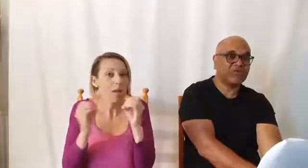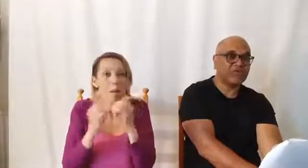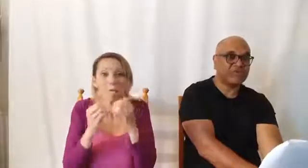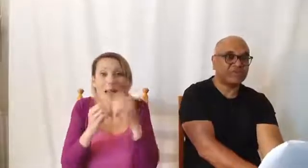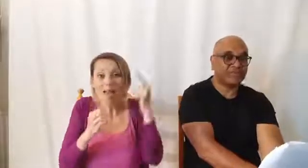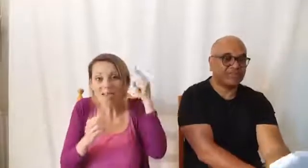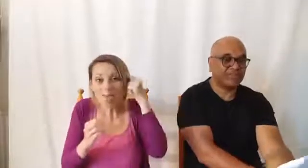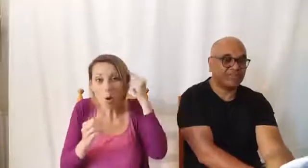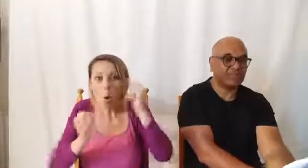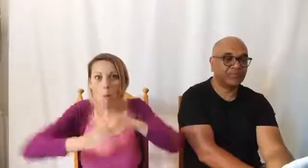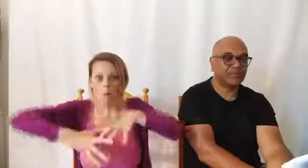creatures.